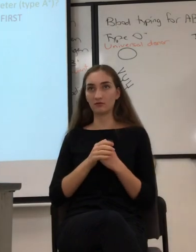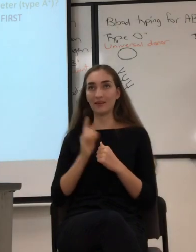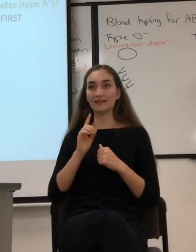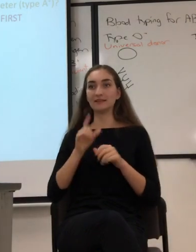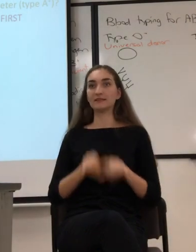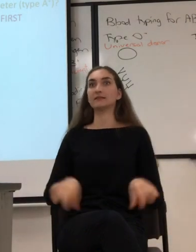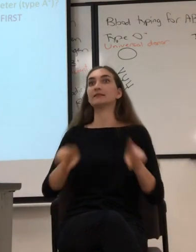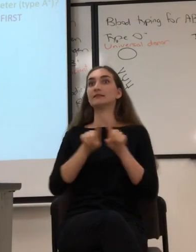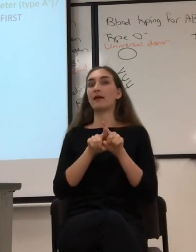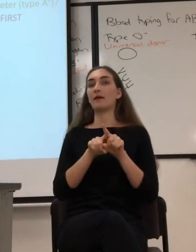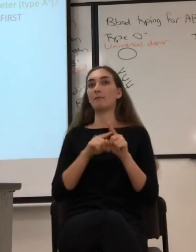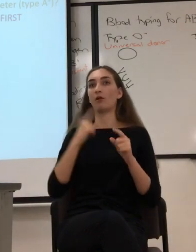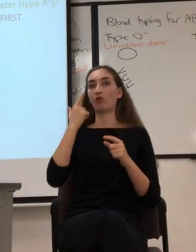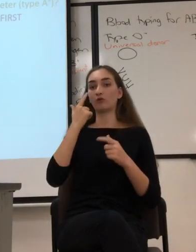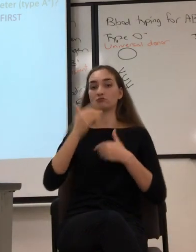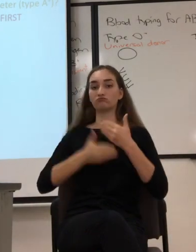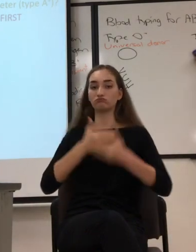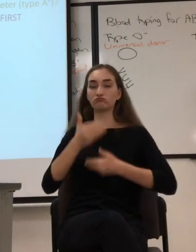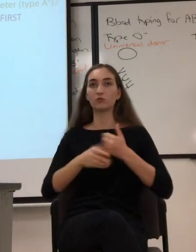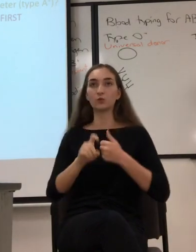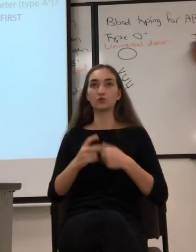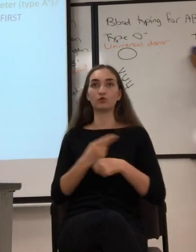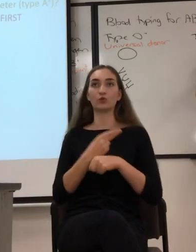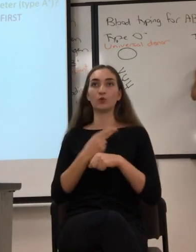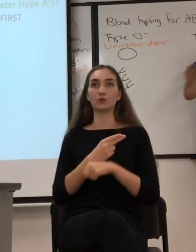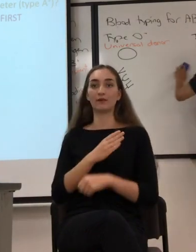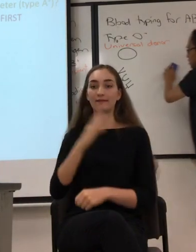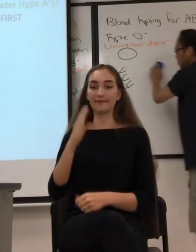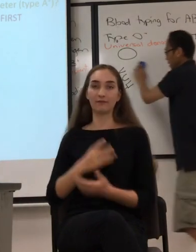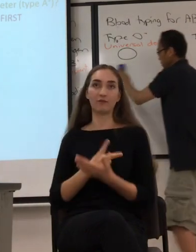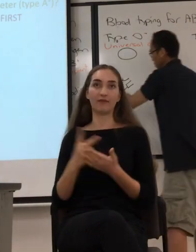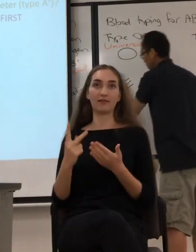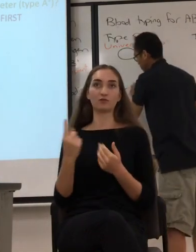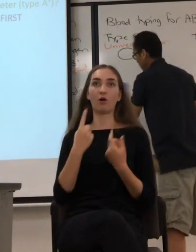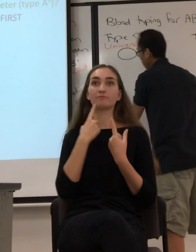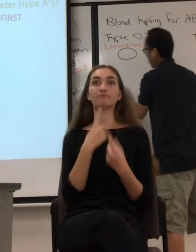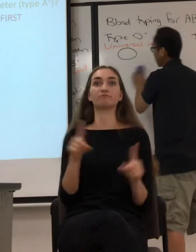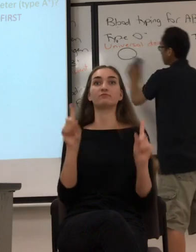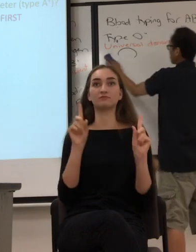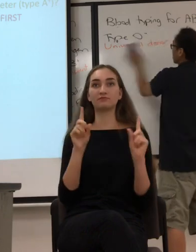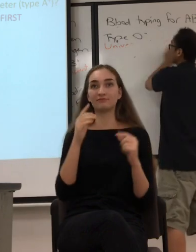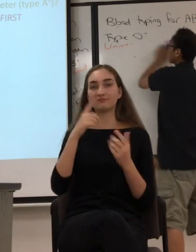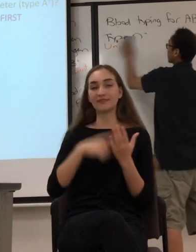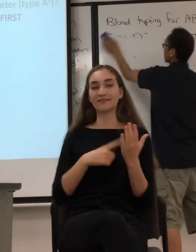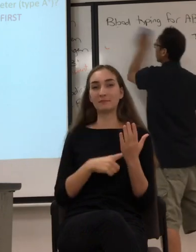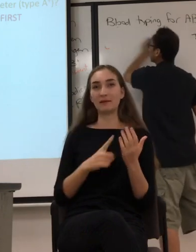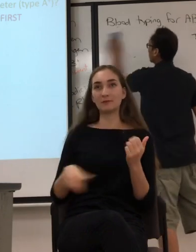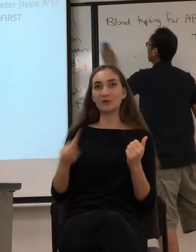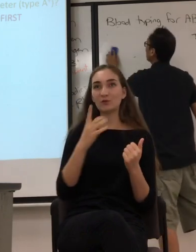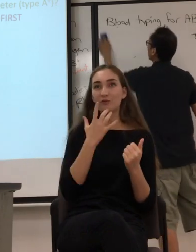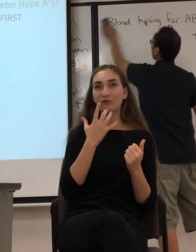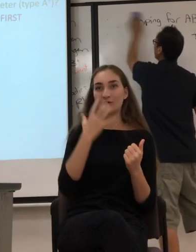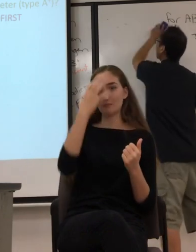should use. It never fails. I know sometimes you like to memorize